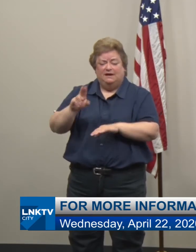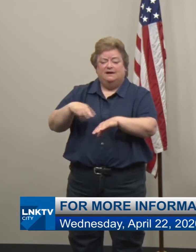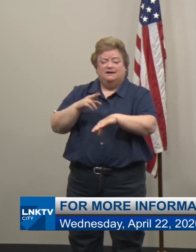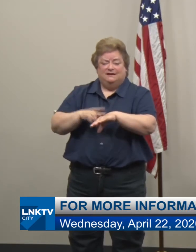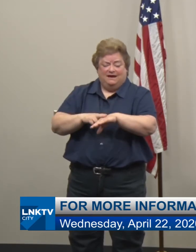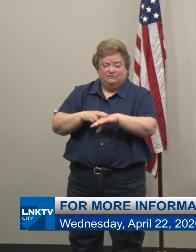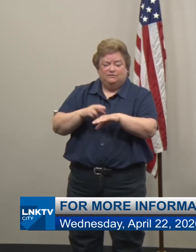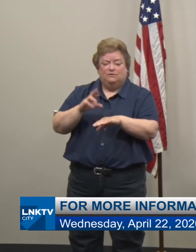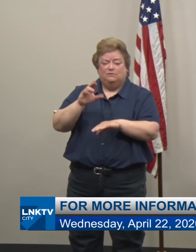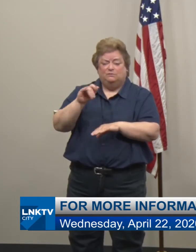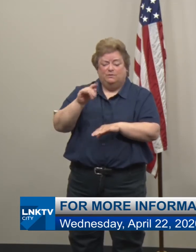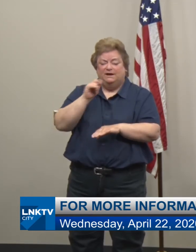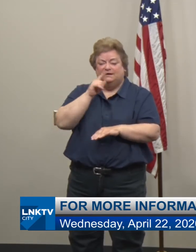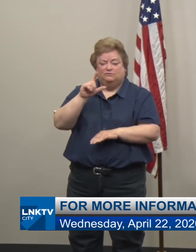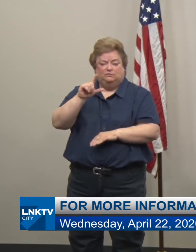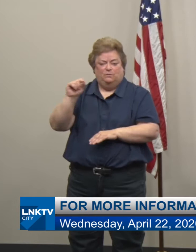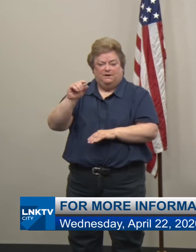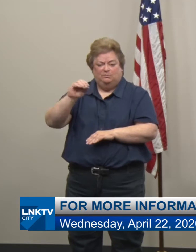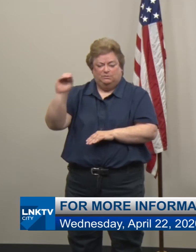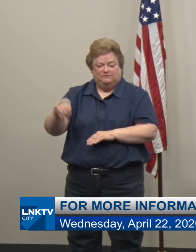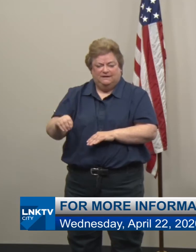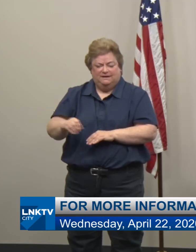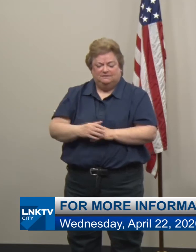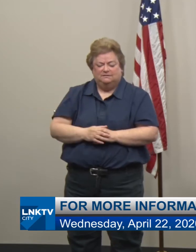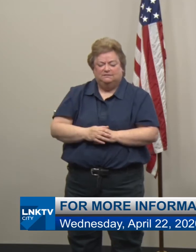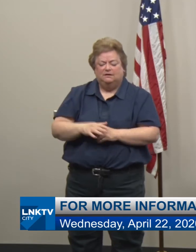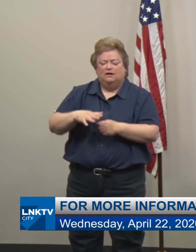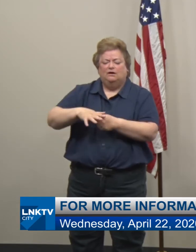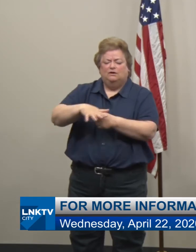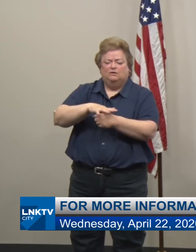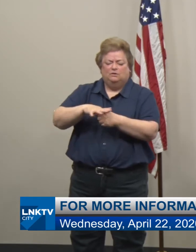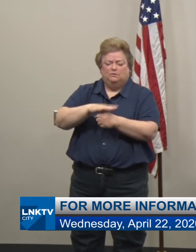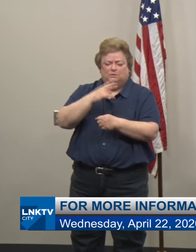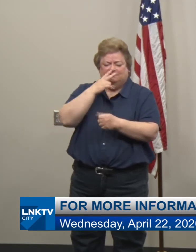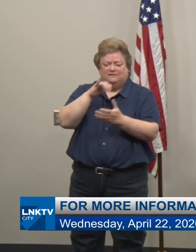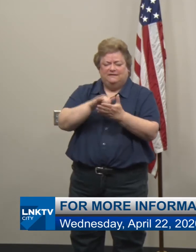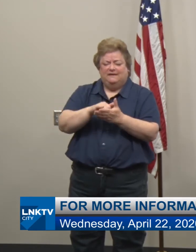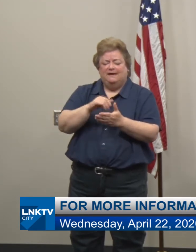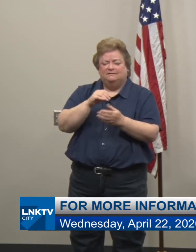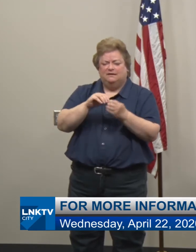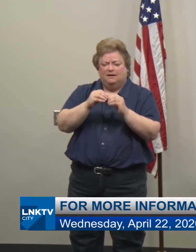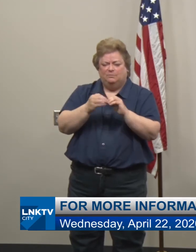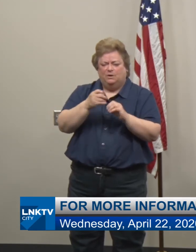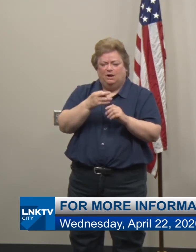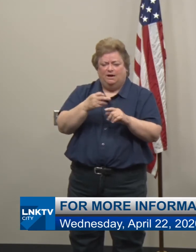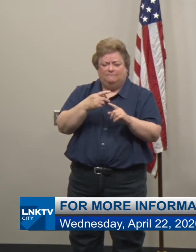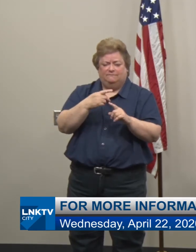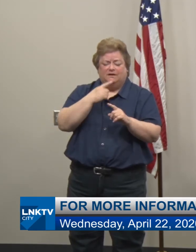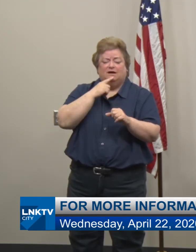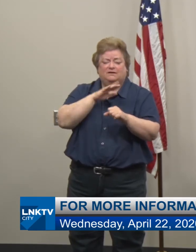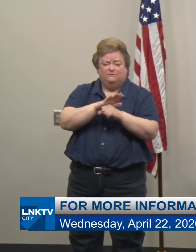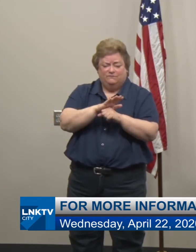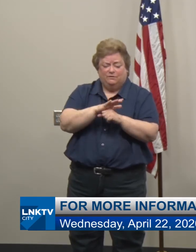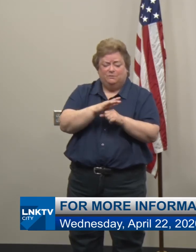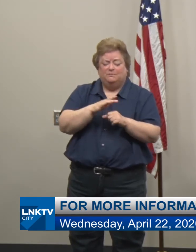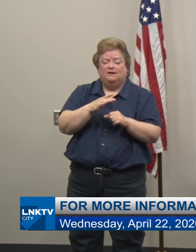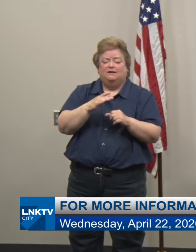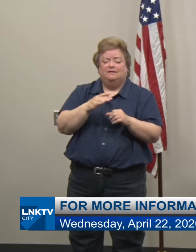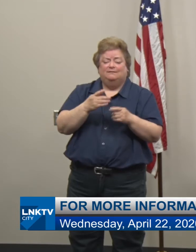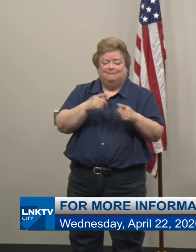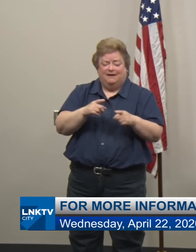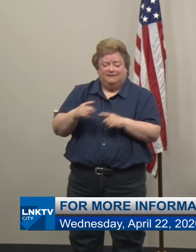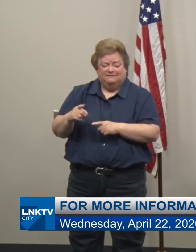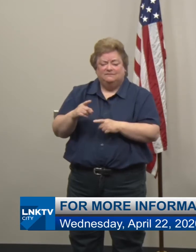is nearly 20%. Locally, we've seen the number of confirmed cases of COVID-19 steadily rise during